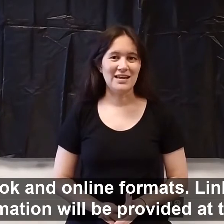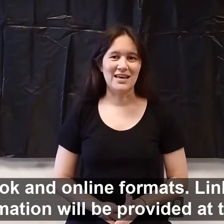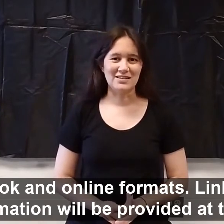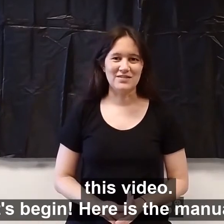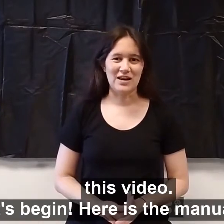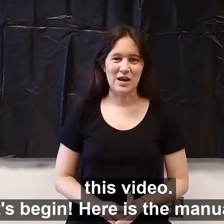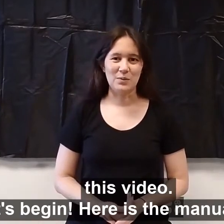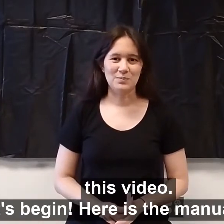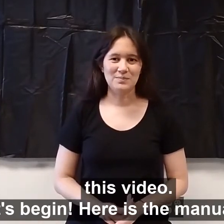end of this video.